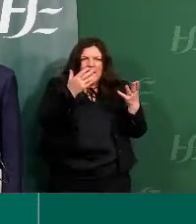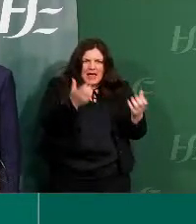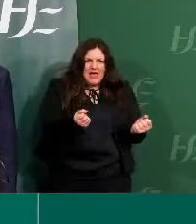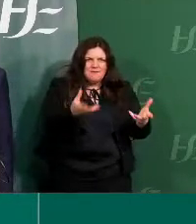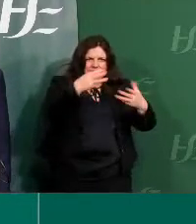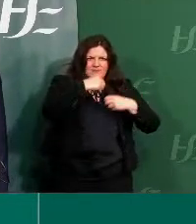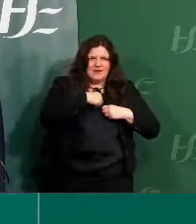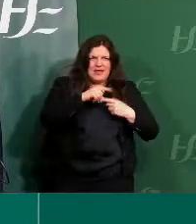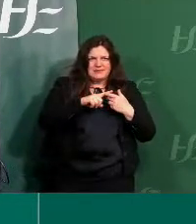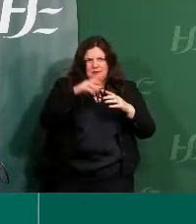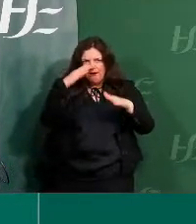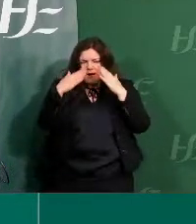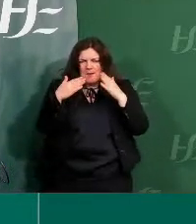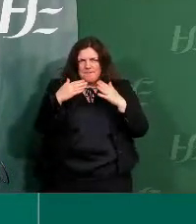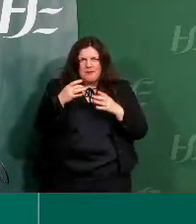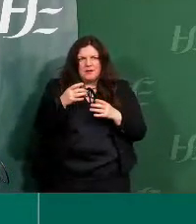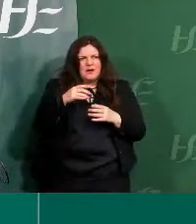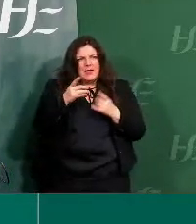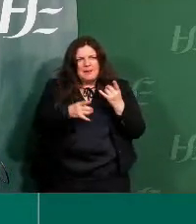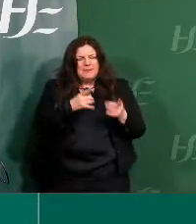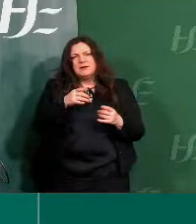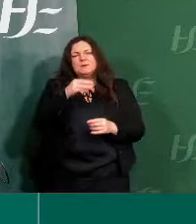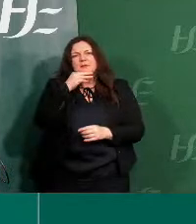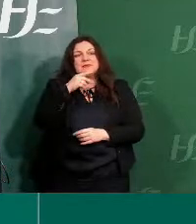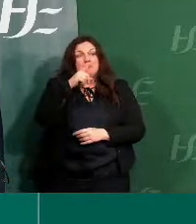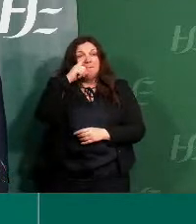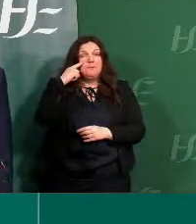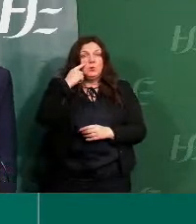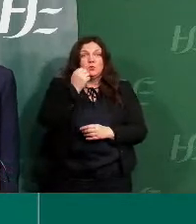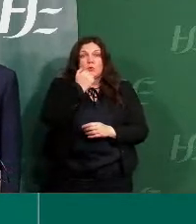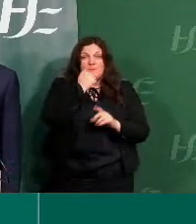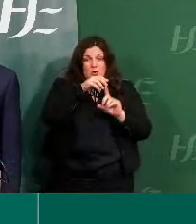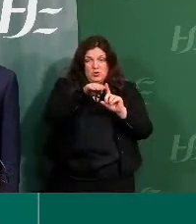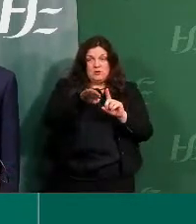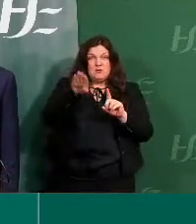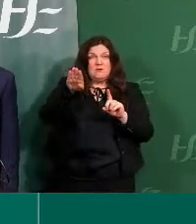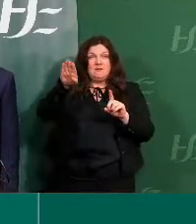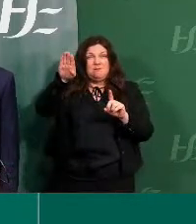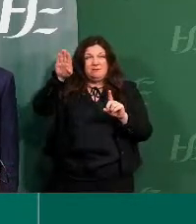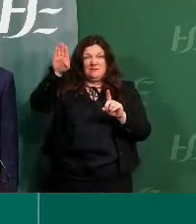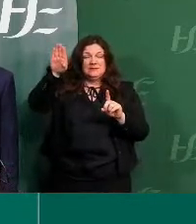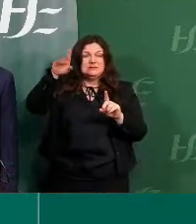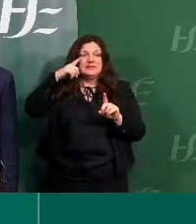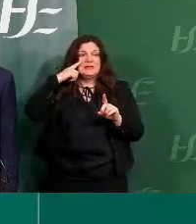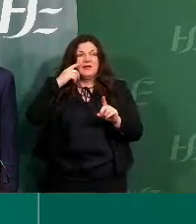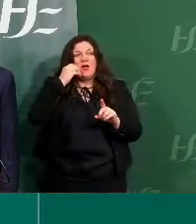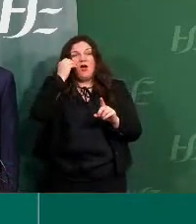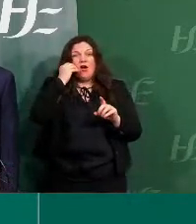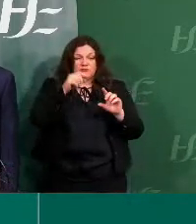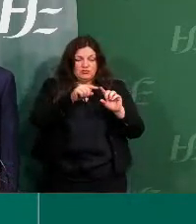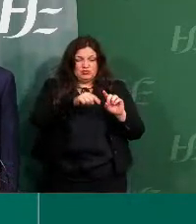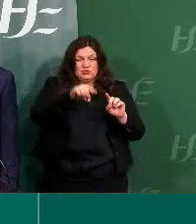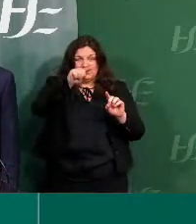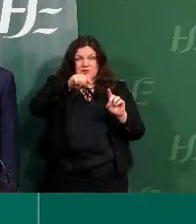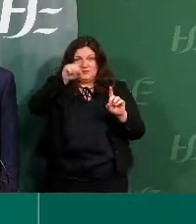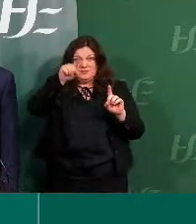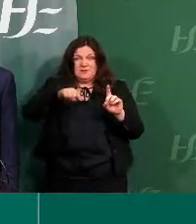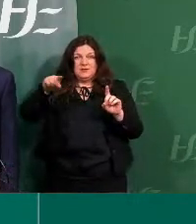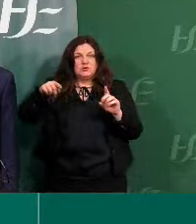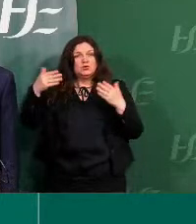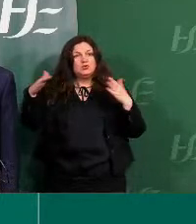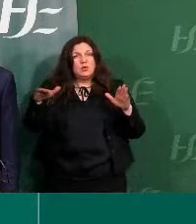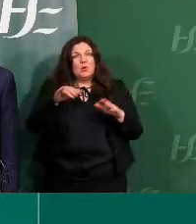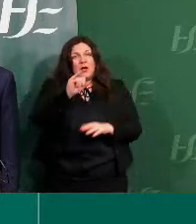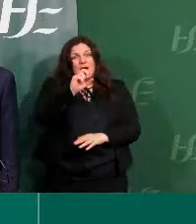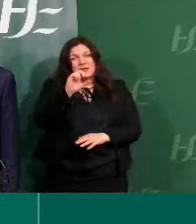that blue line, blue part of the graph represents the cases, and the other orange represents ICU